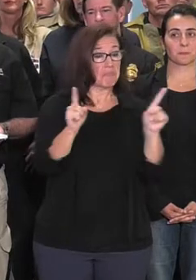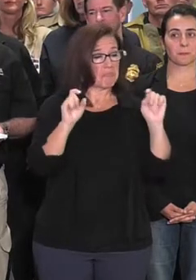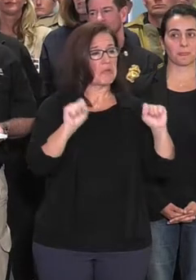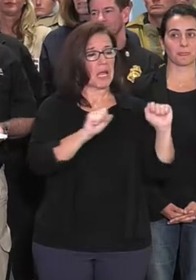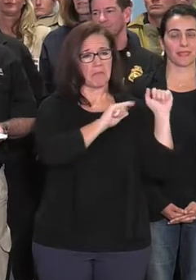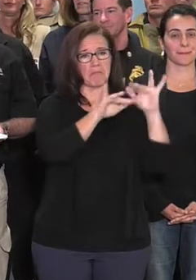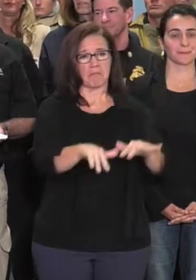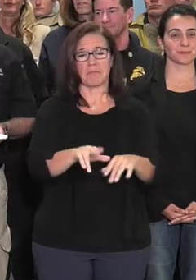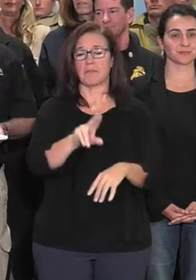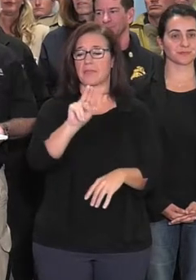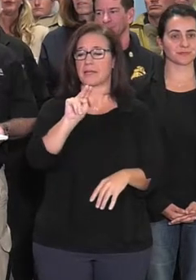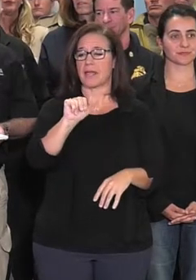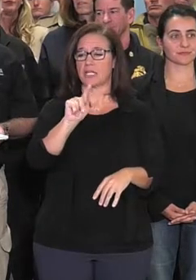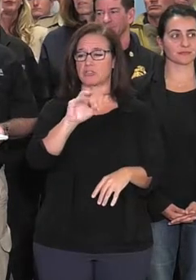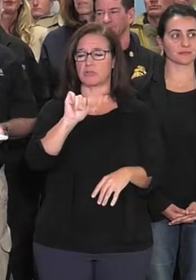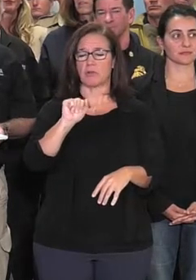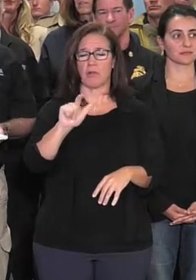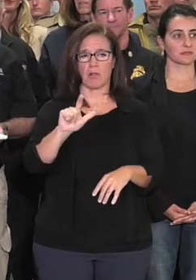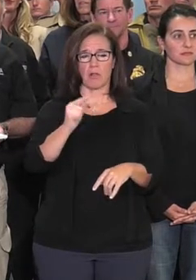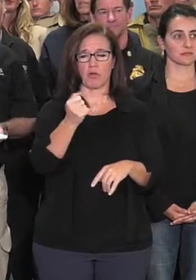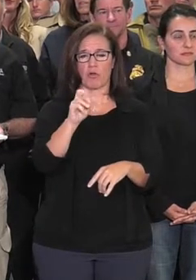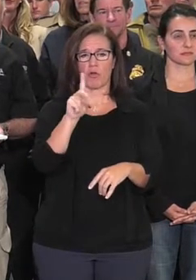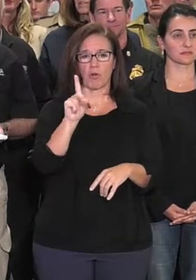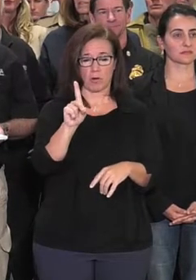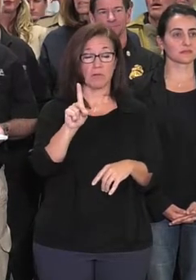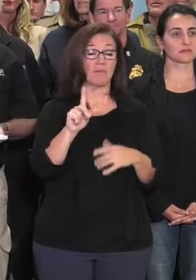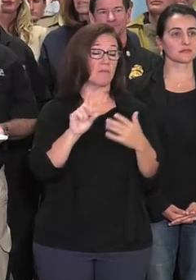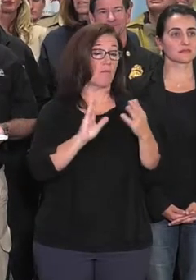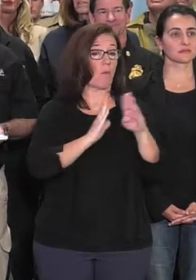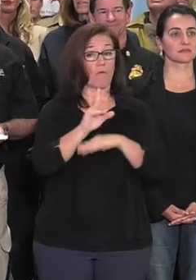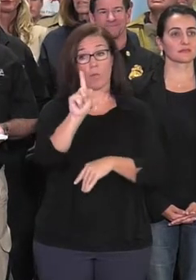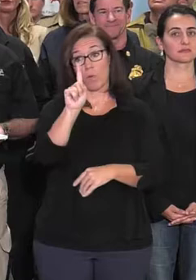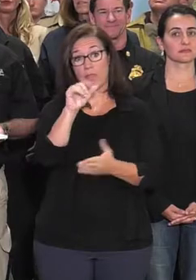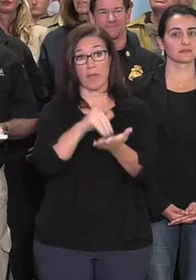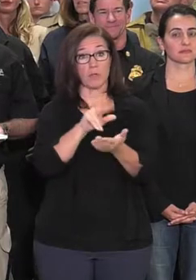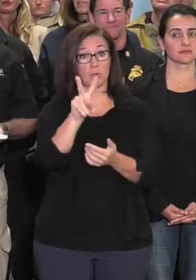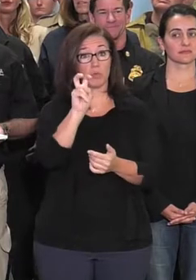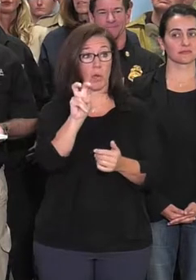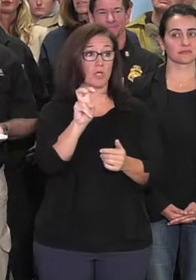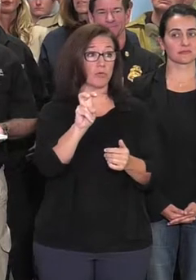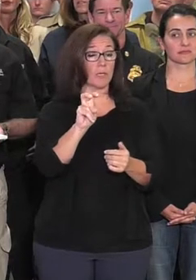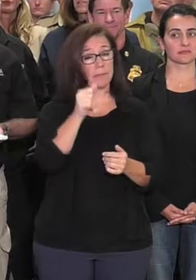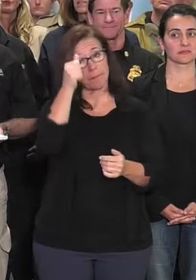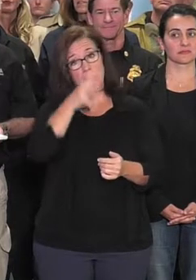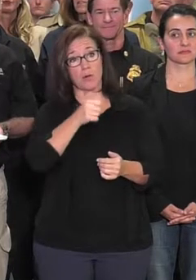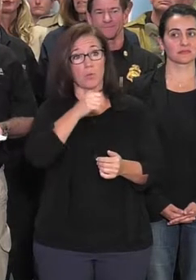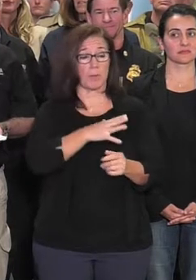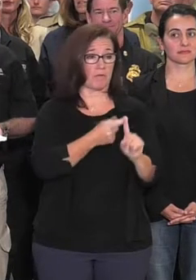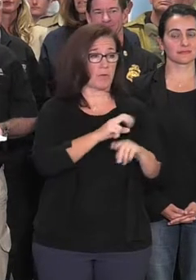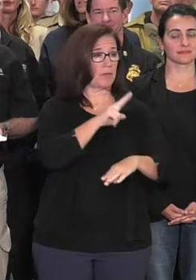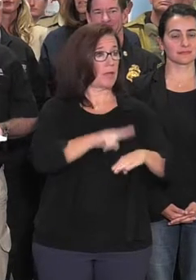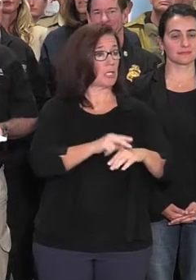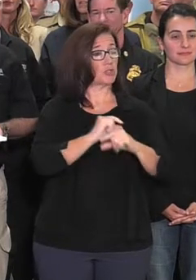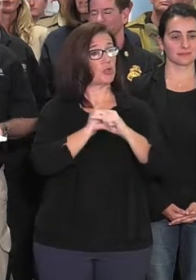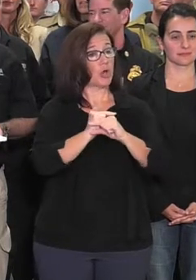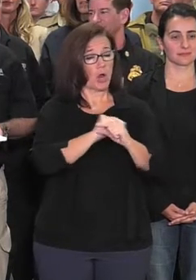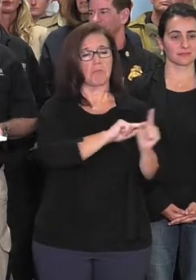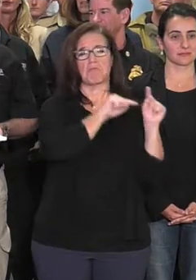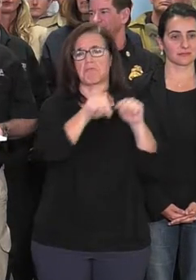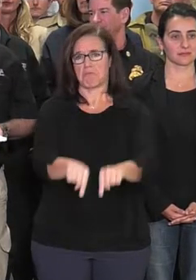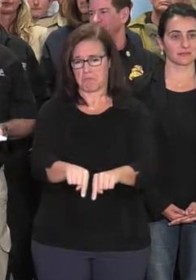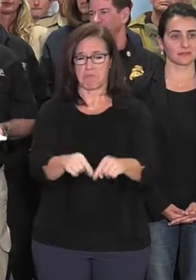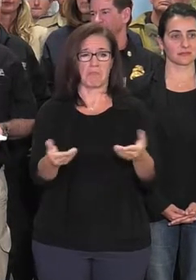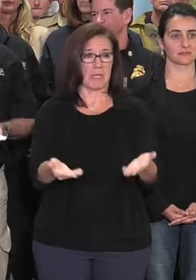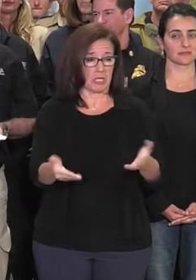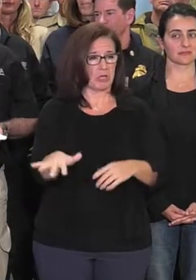we have over 1,200 National Guard men and women who have been deployed throughout the southern region, and over